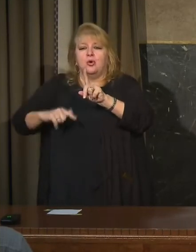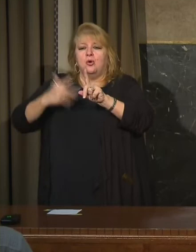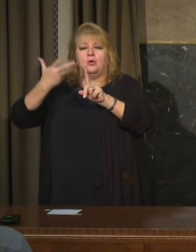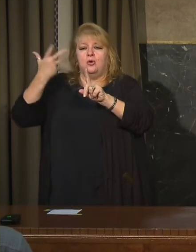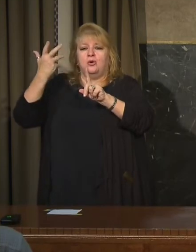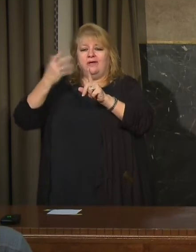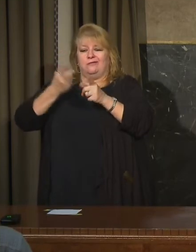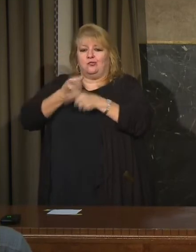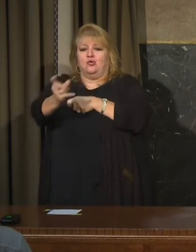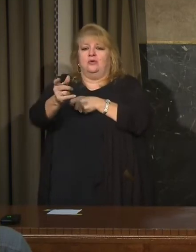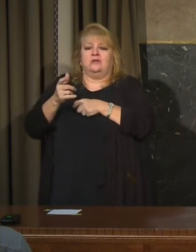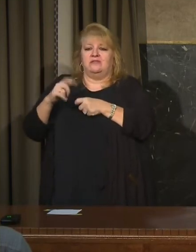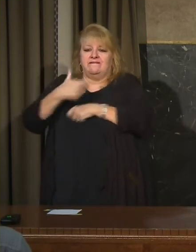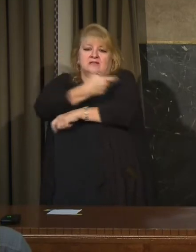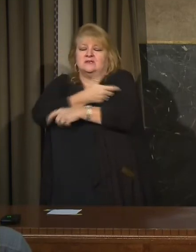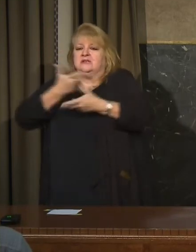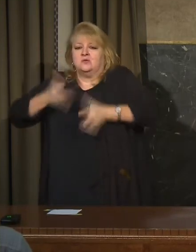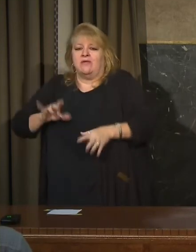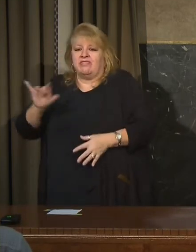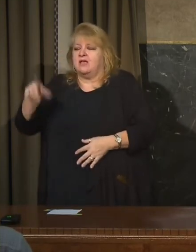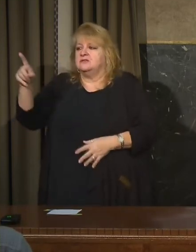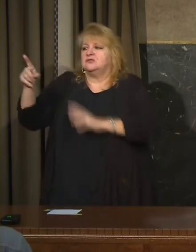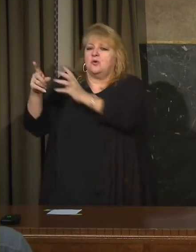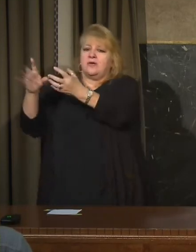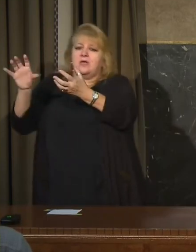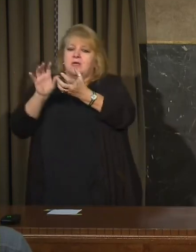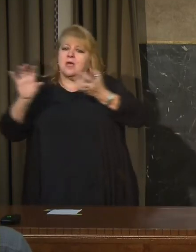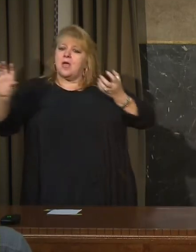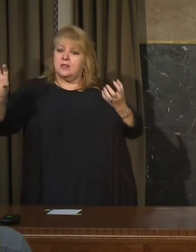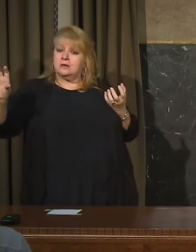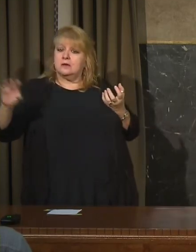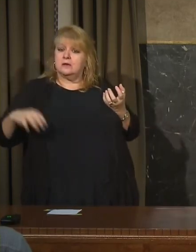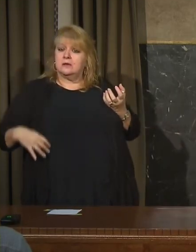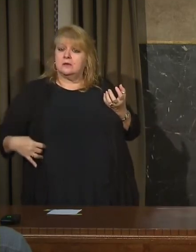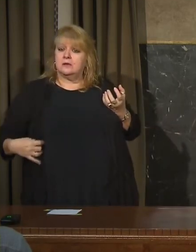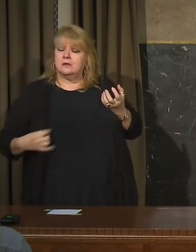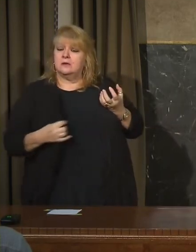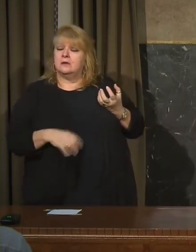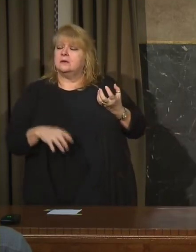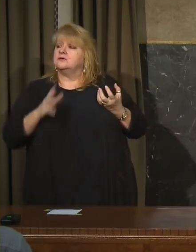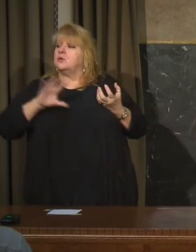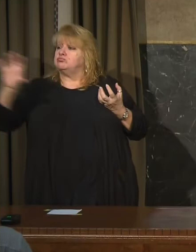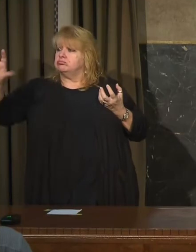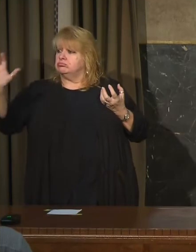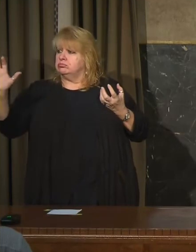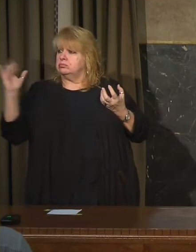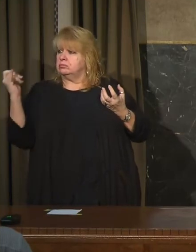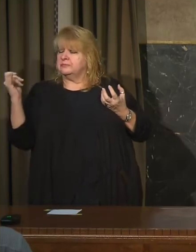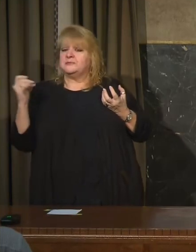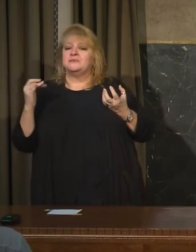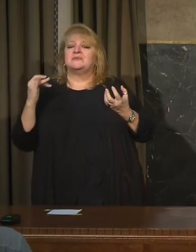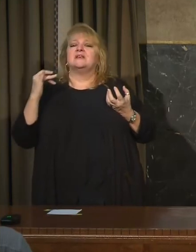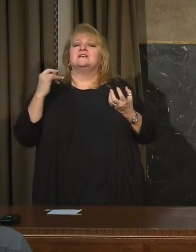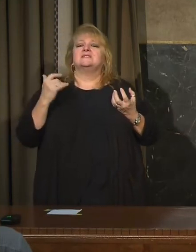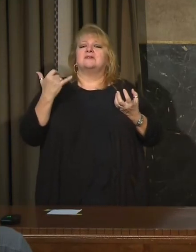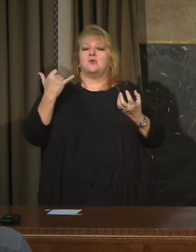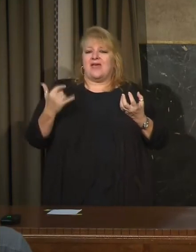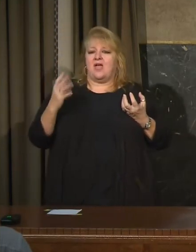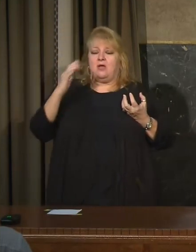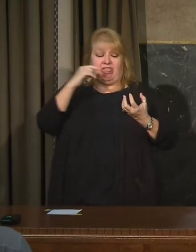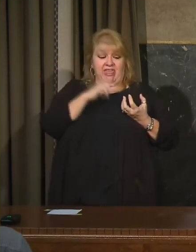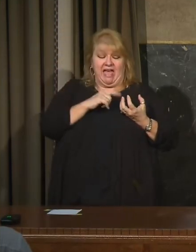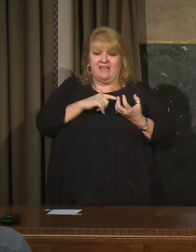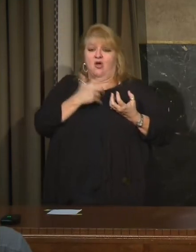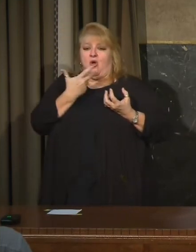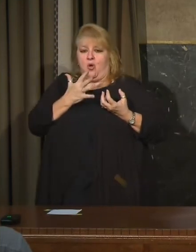At this point, we've had some experience. So now the understanding is there is no, you know, vaccine on hold, so to say. It